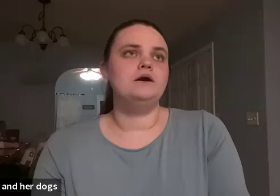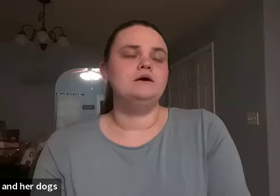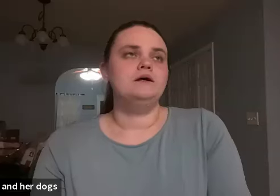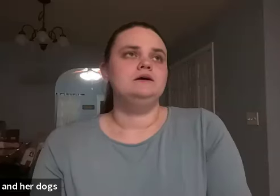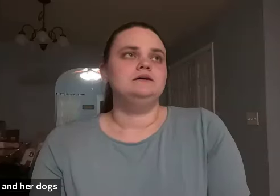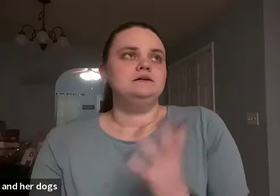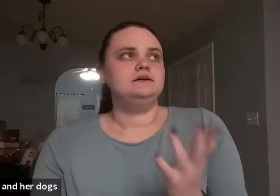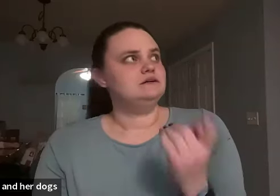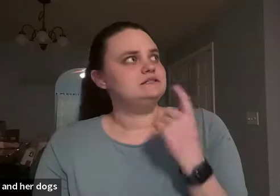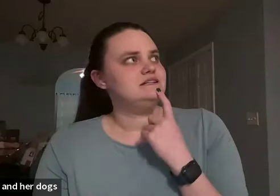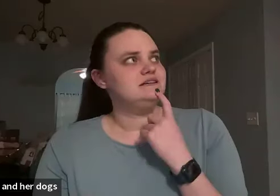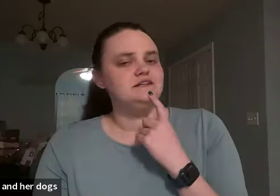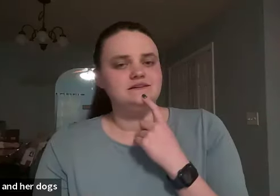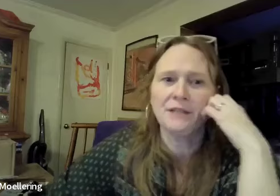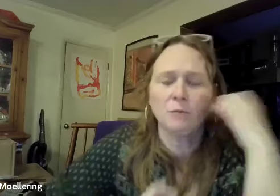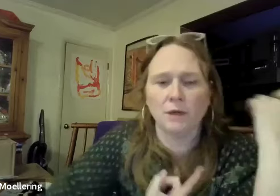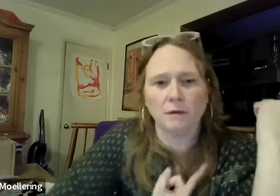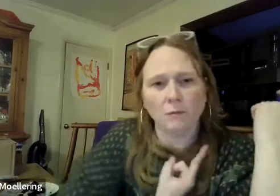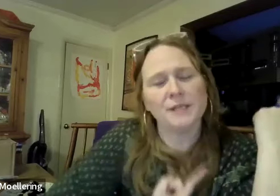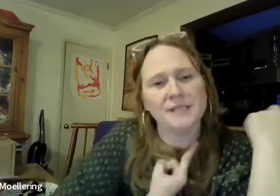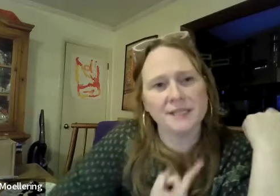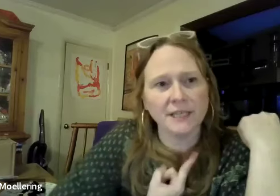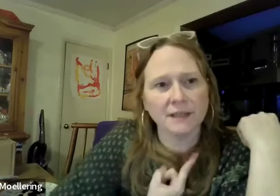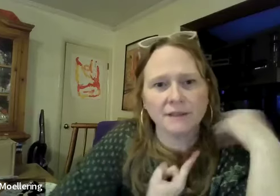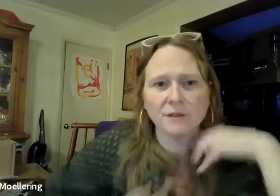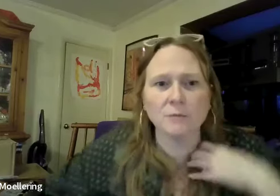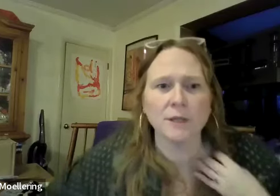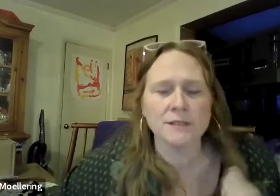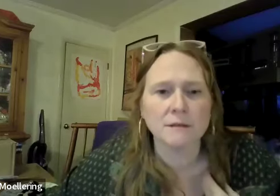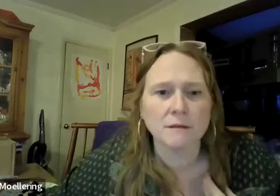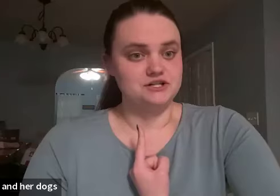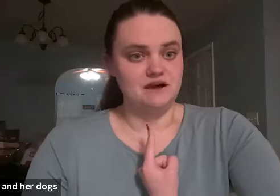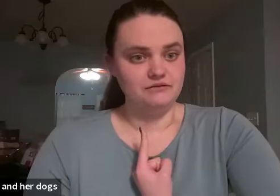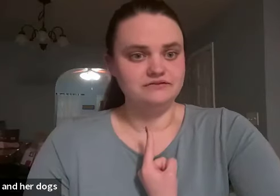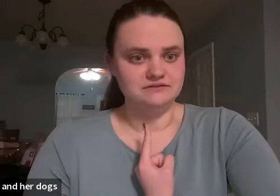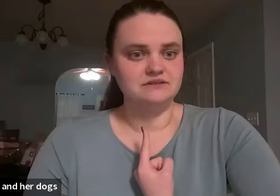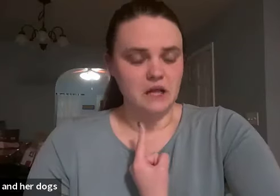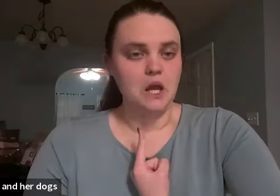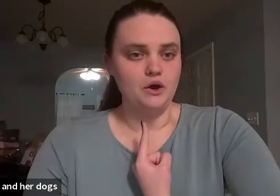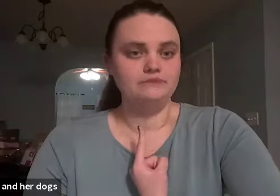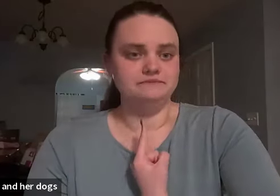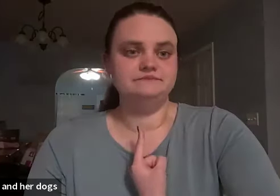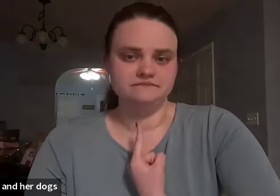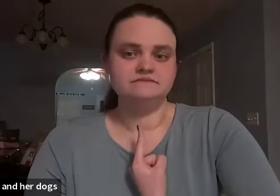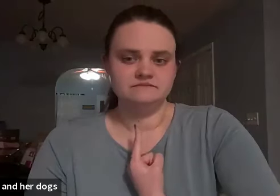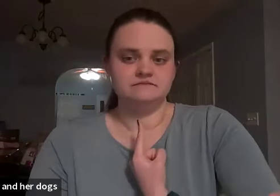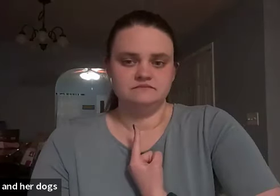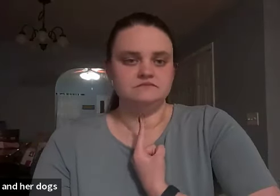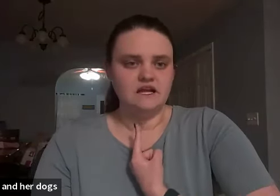Or let's Wait, see, Jillian, what is this again? Literally, what is like by yourself. okay. Mm-hmm. Like